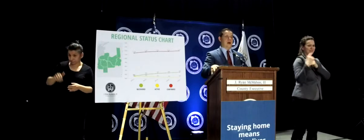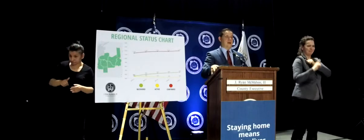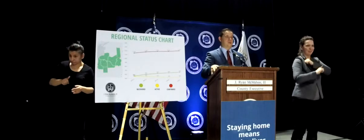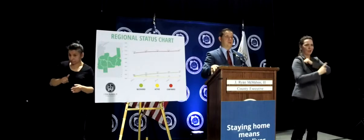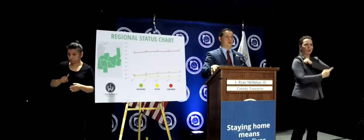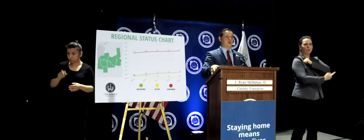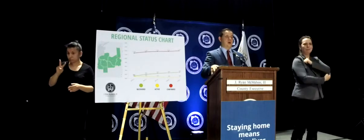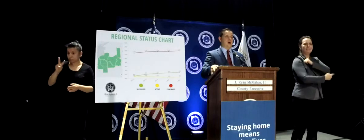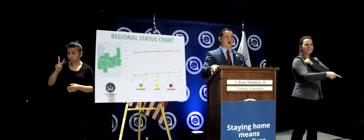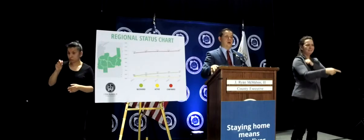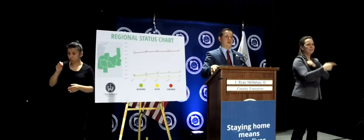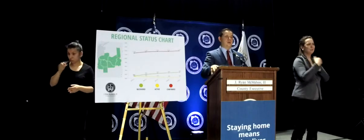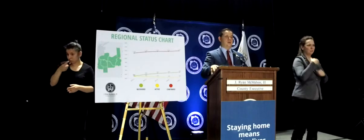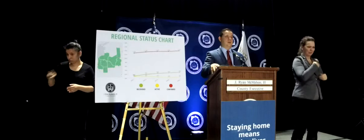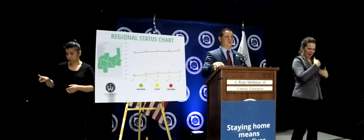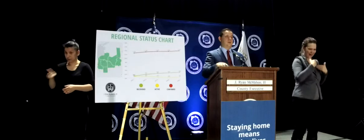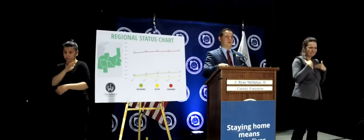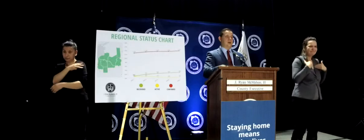per garage,